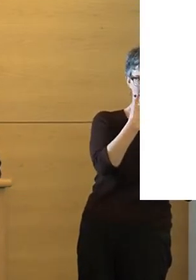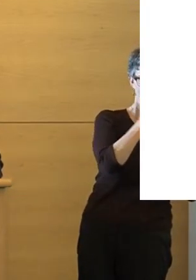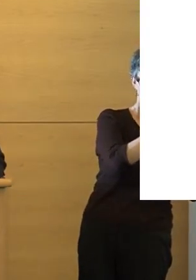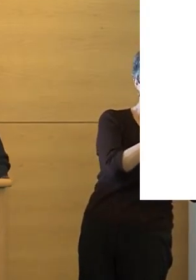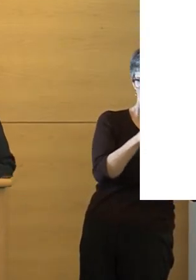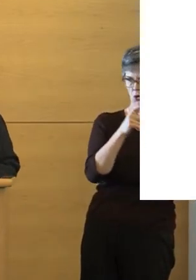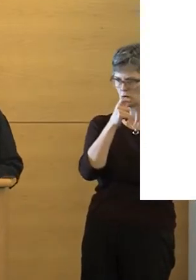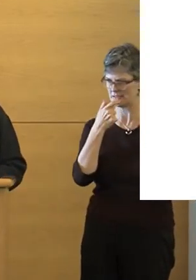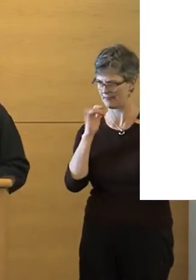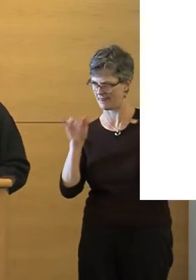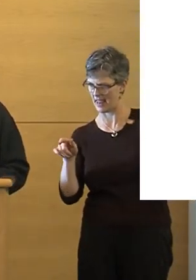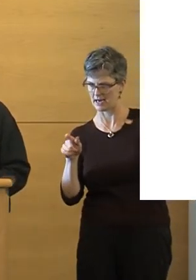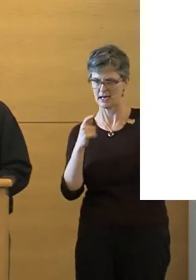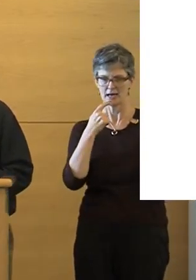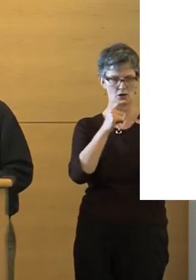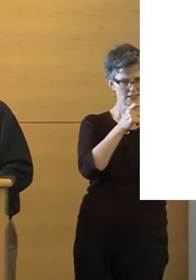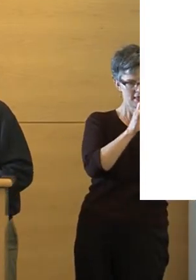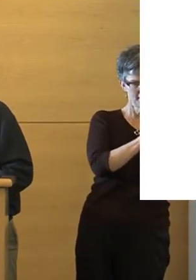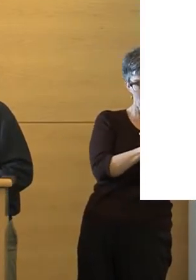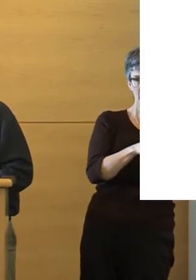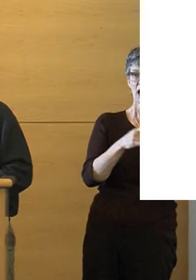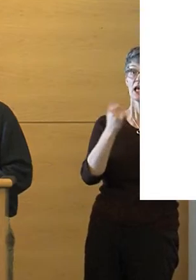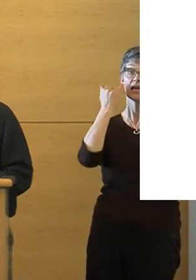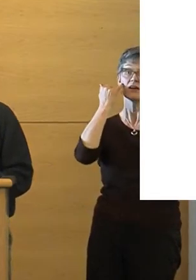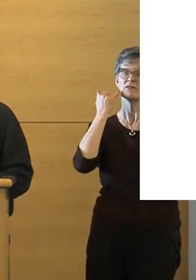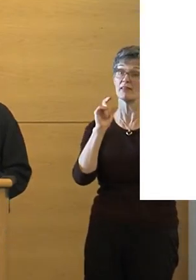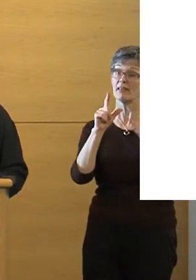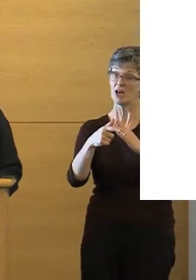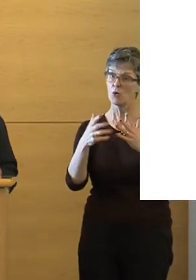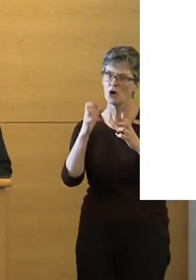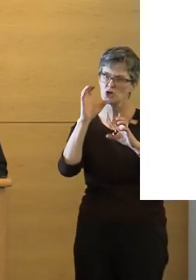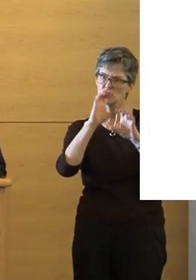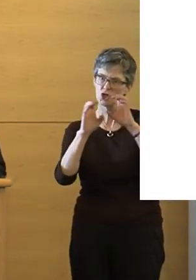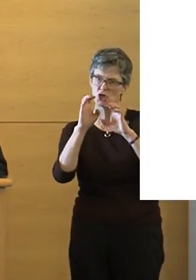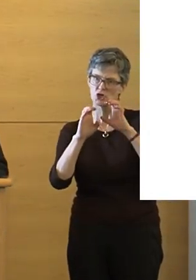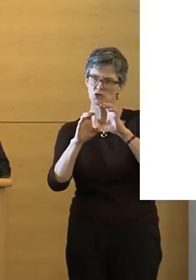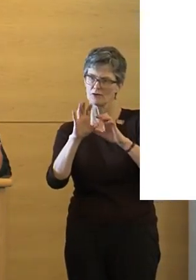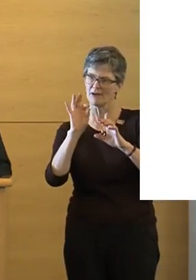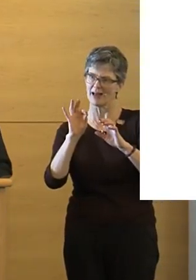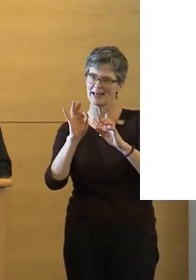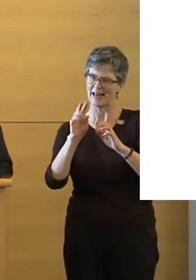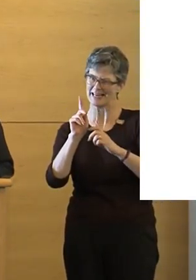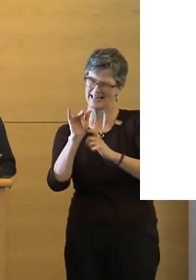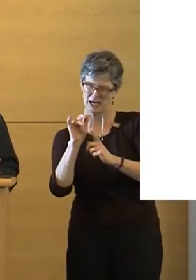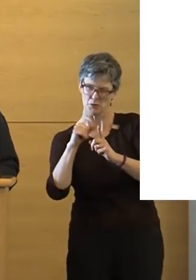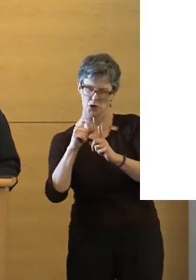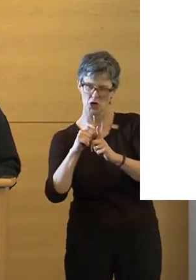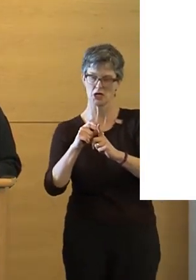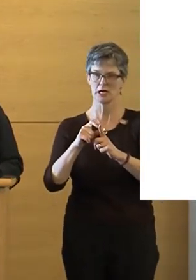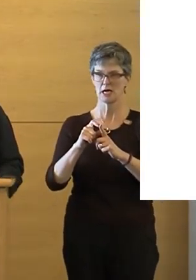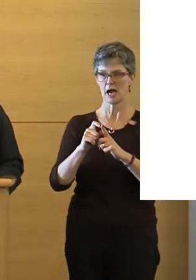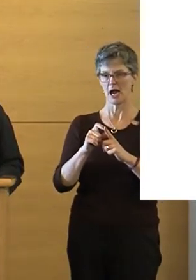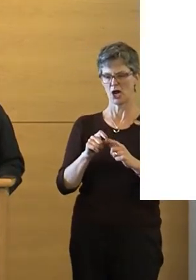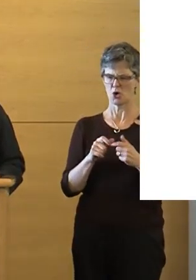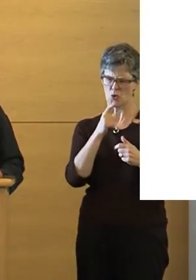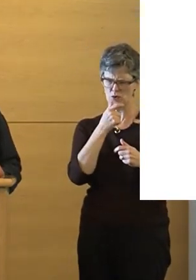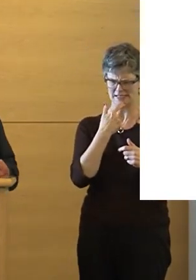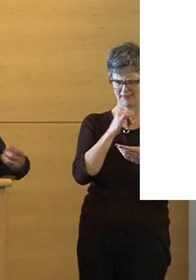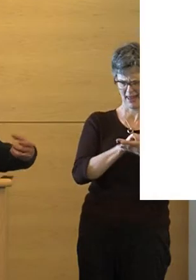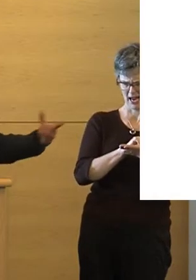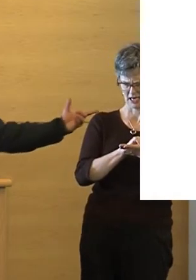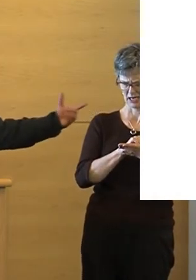this was on Al Jazeera did this, where they had the caption text, and it was